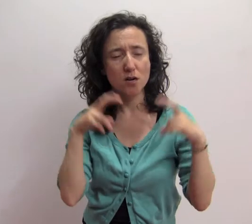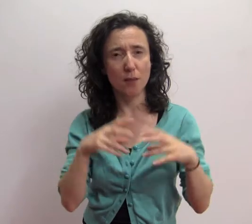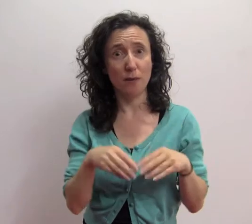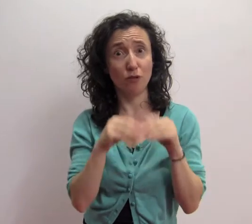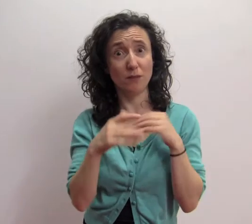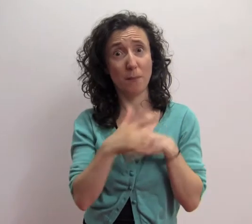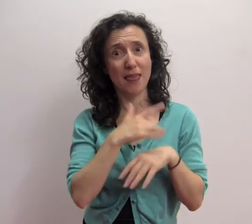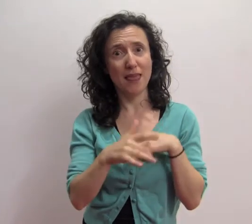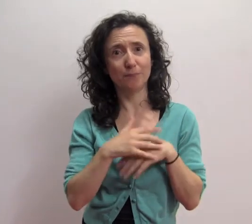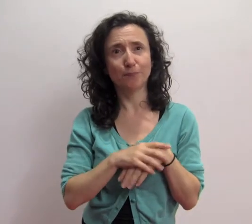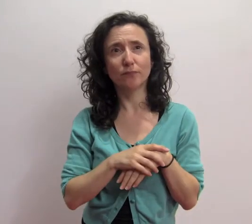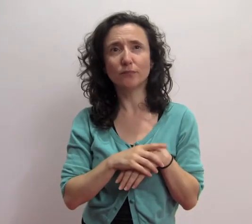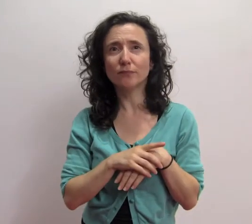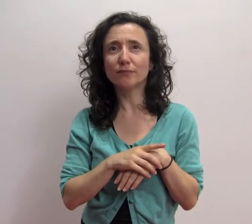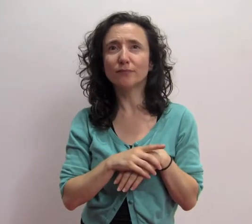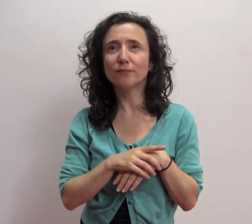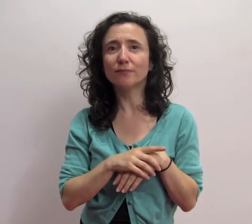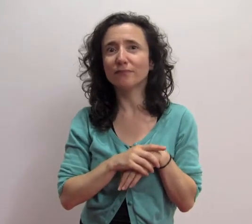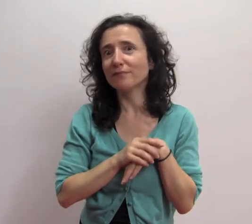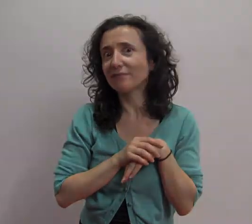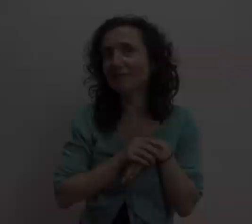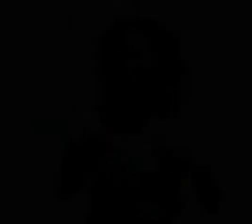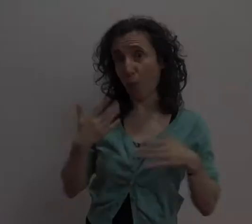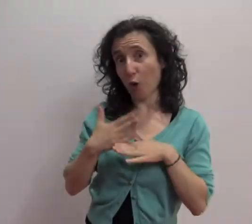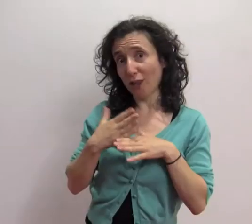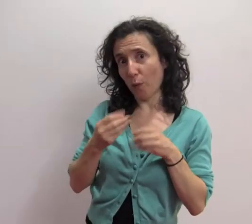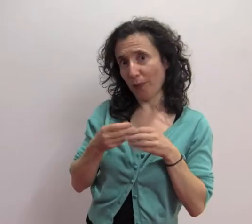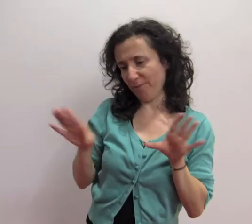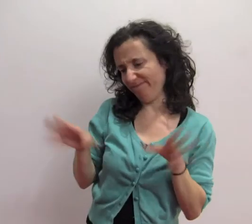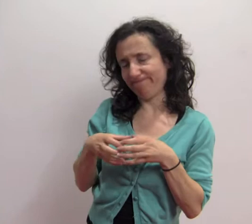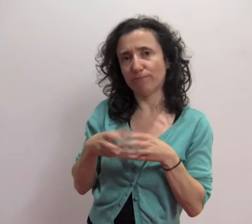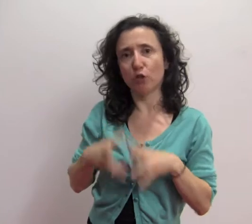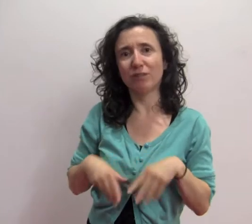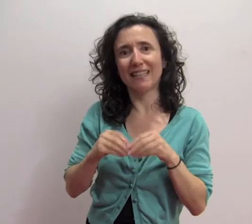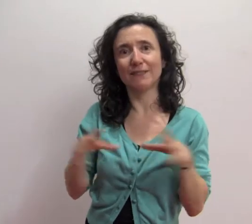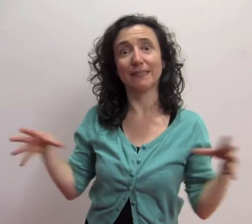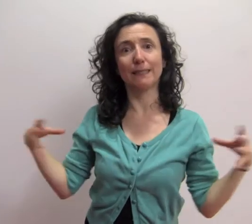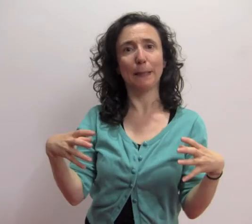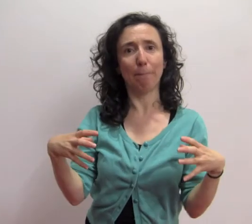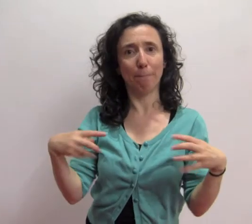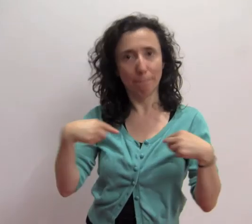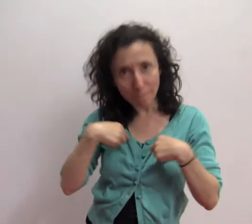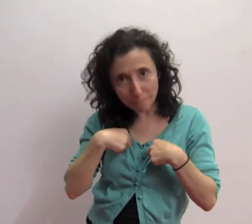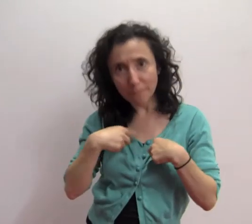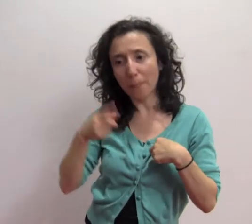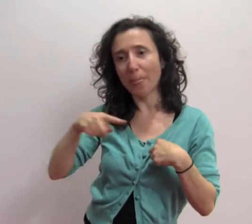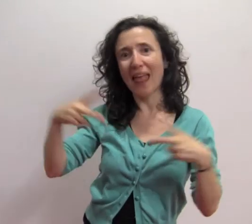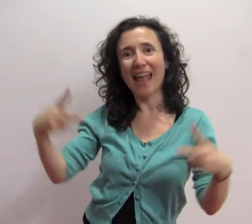the willpower to carry on? So that's really what the play's about. So I'm working with a creative team. There's